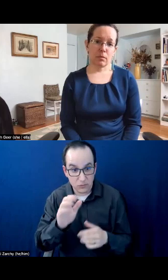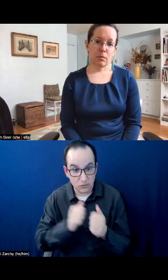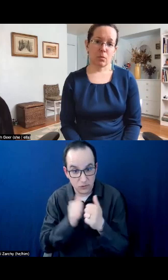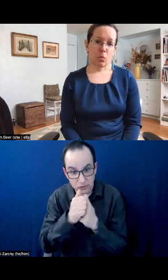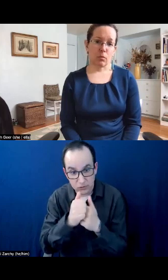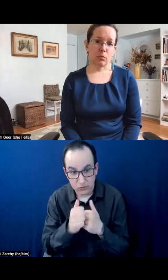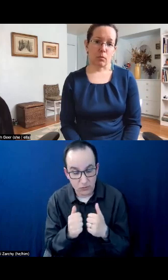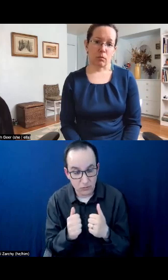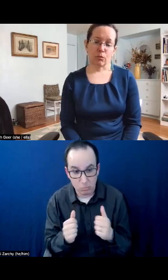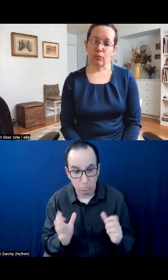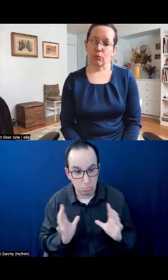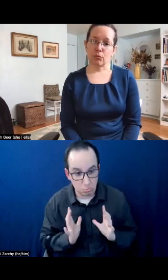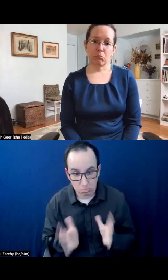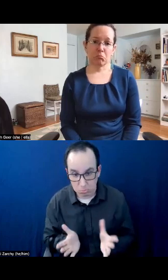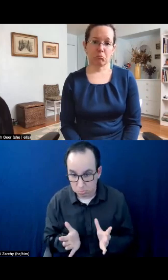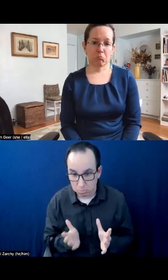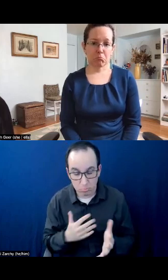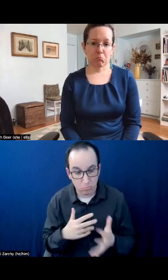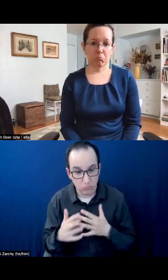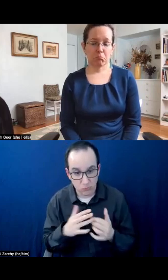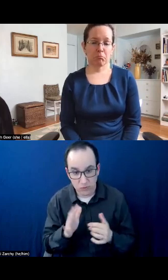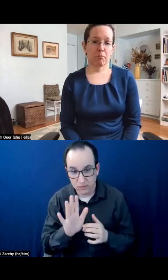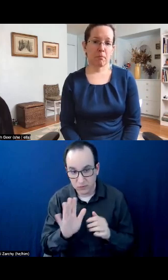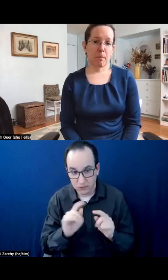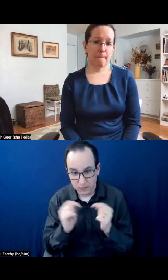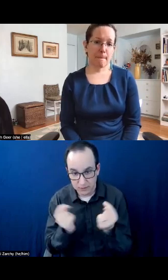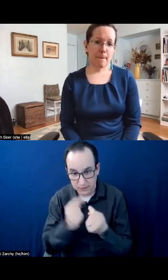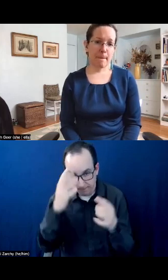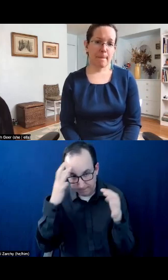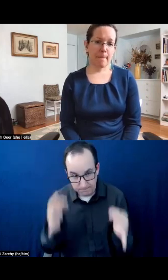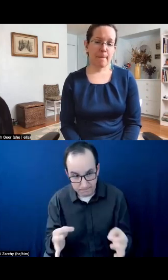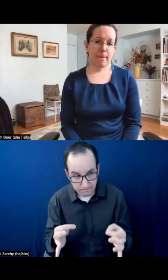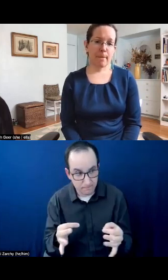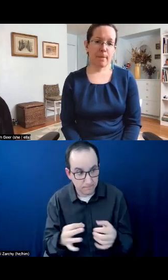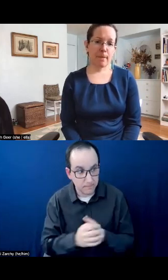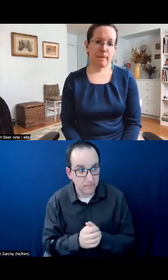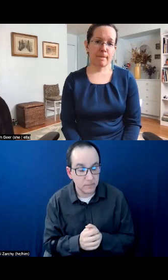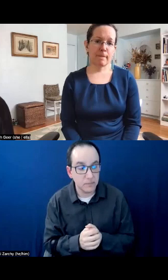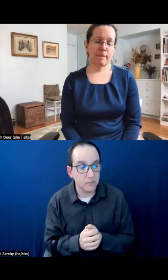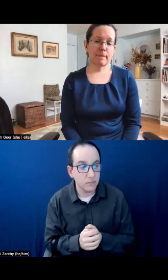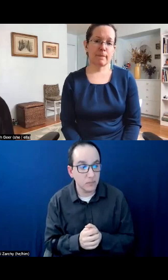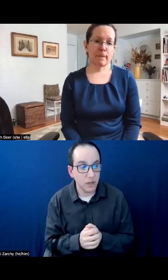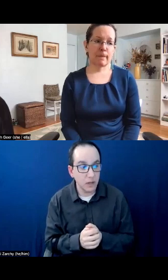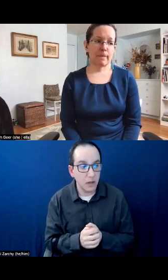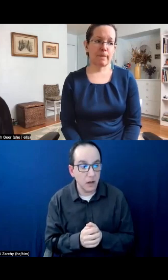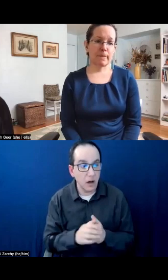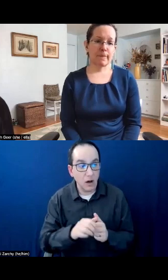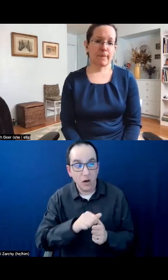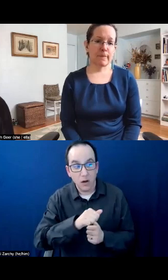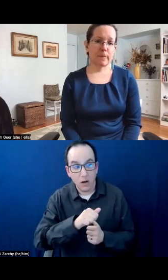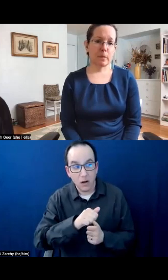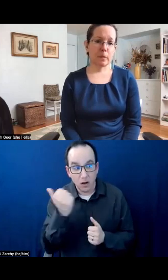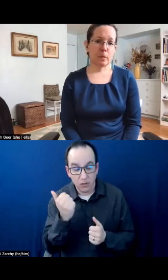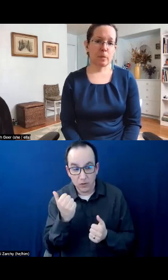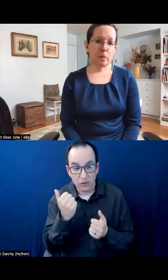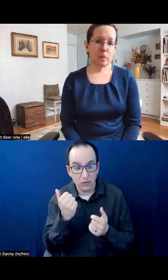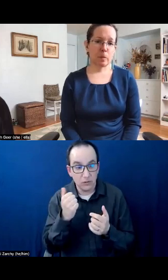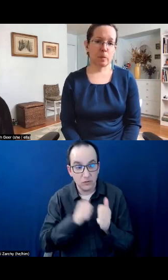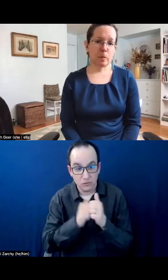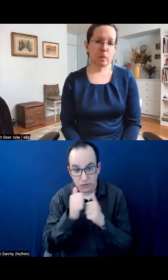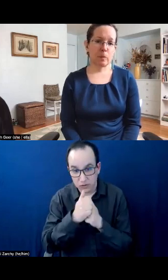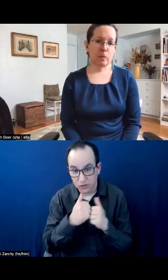English spoken goals. So whatever your structure may be, that is just fine. Whatever your team has decided, that's great.